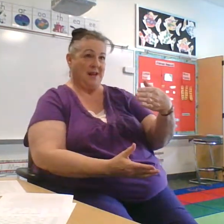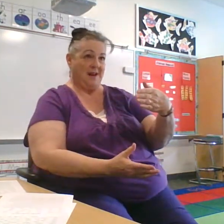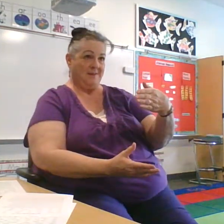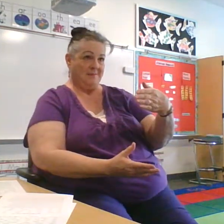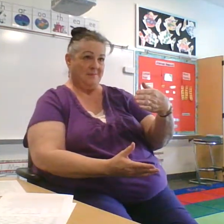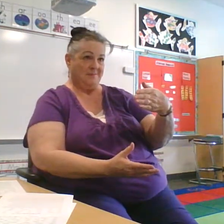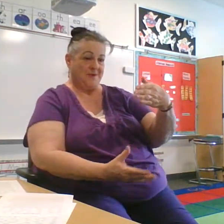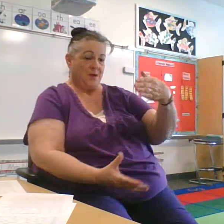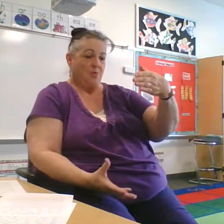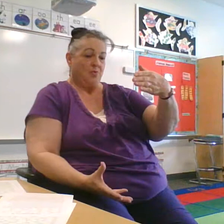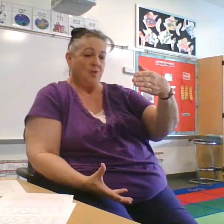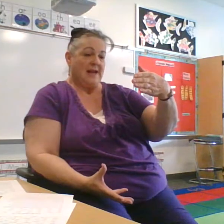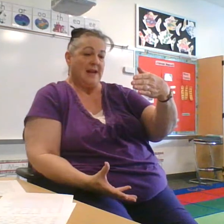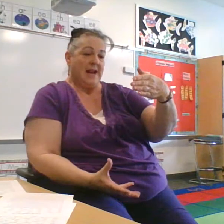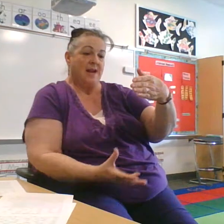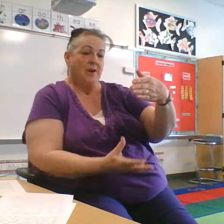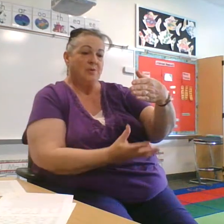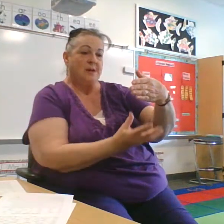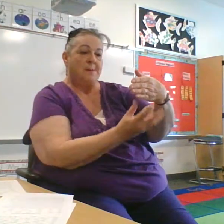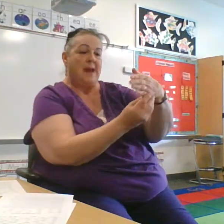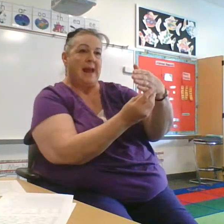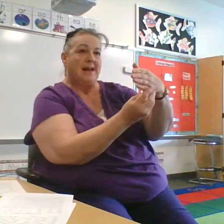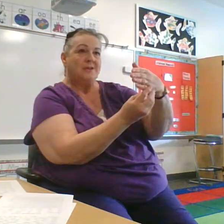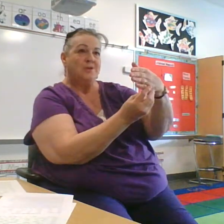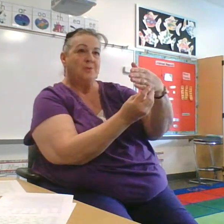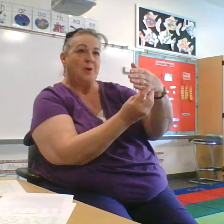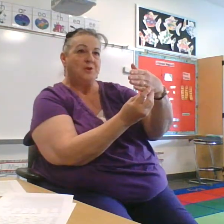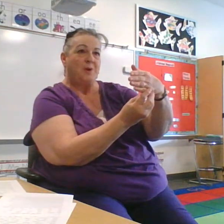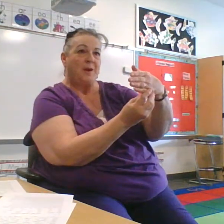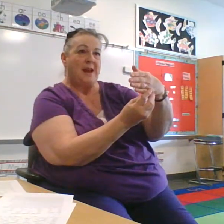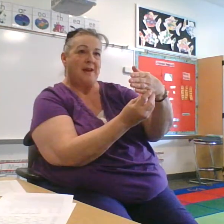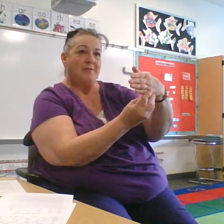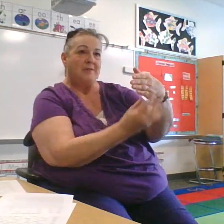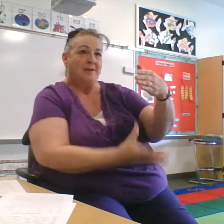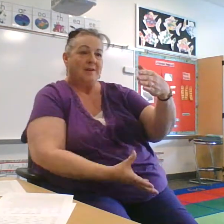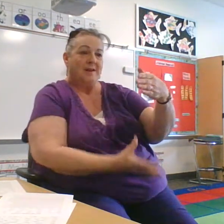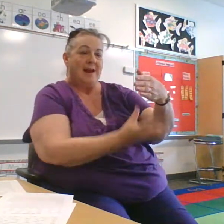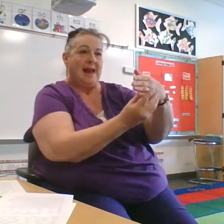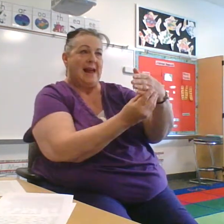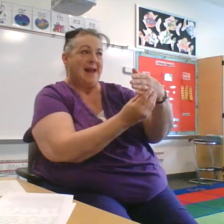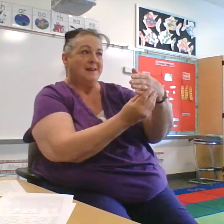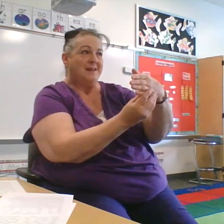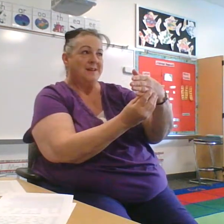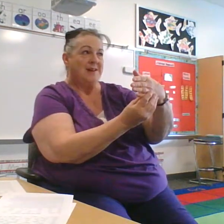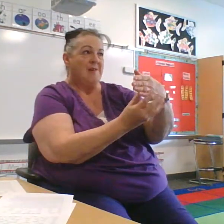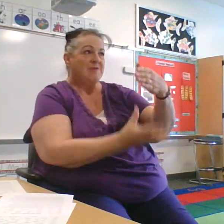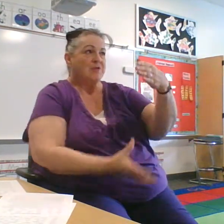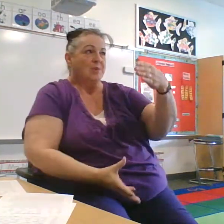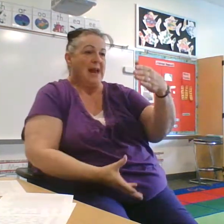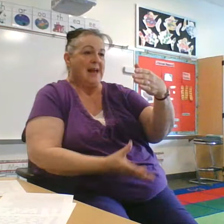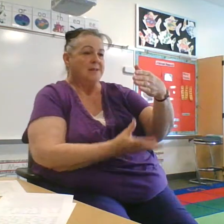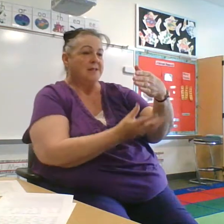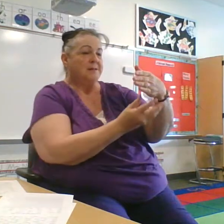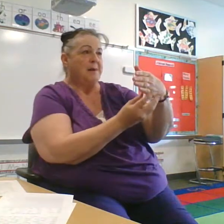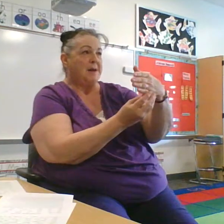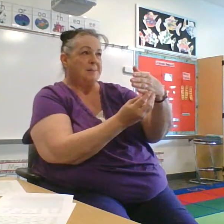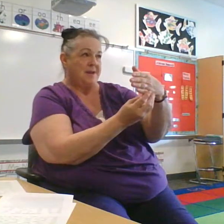hand, right hand goes up and adds to what you already have. Oh. Add. So it adds to the bottom of the